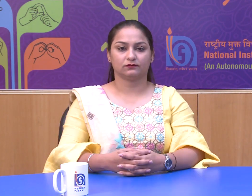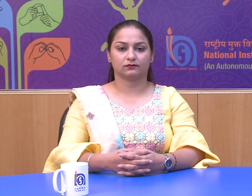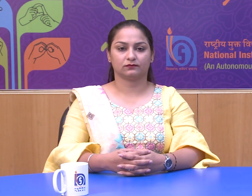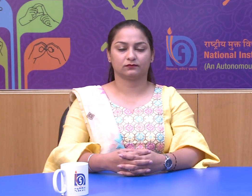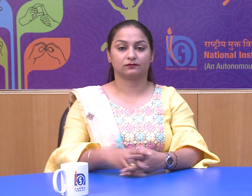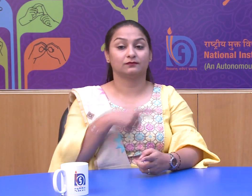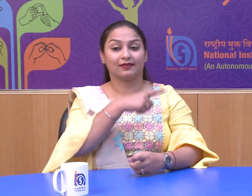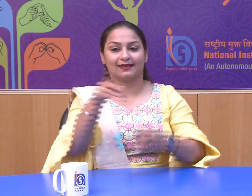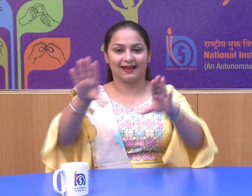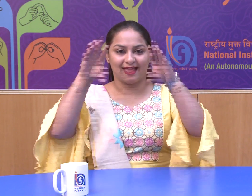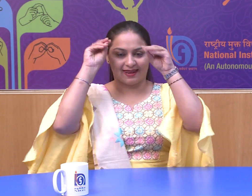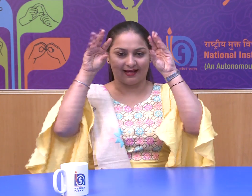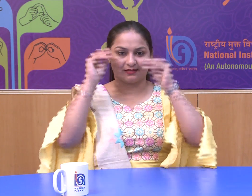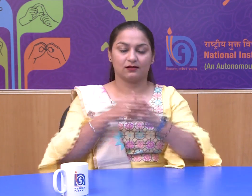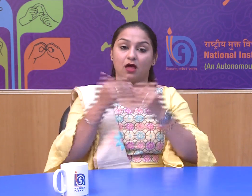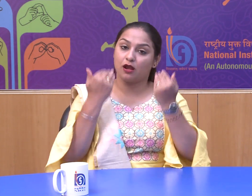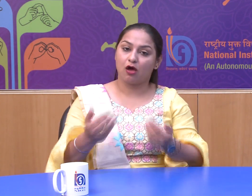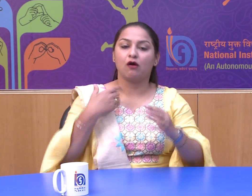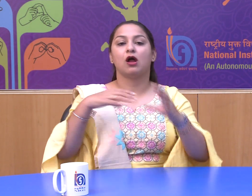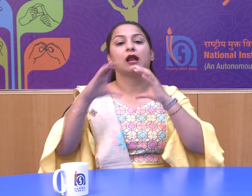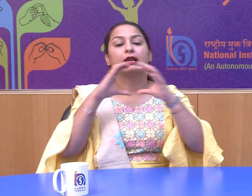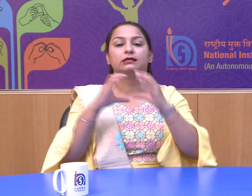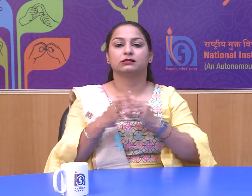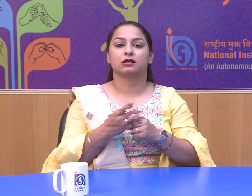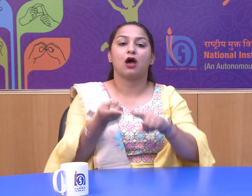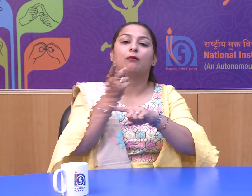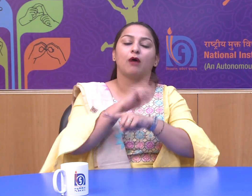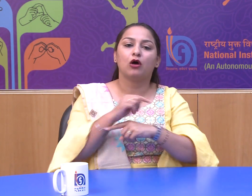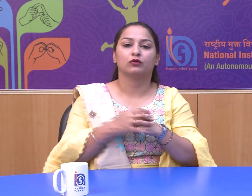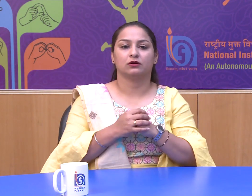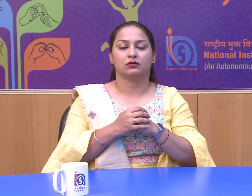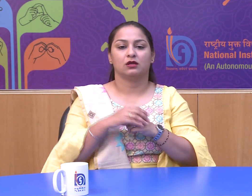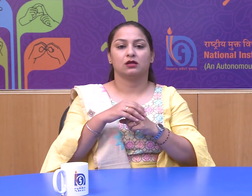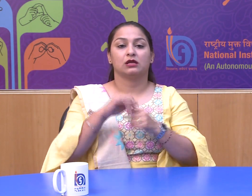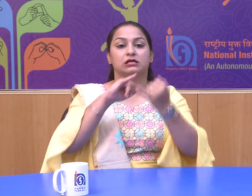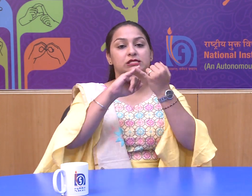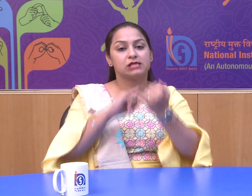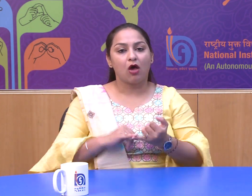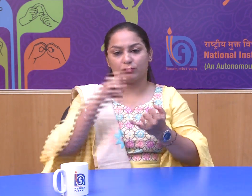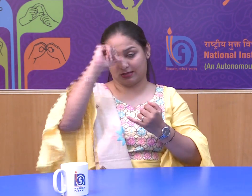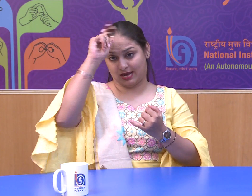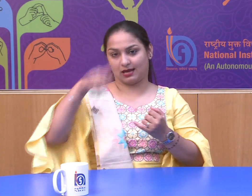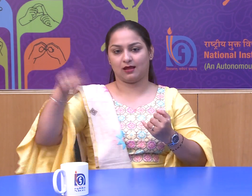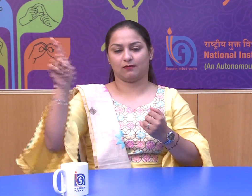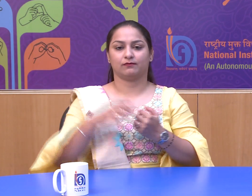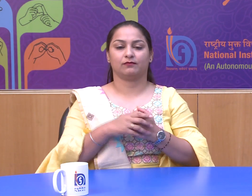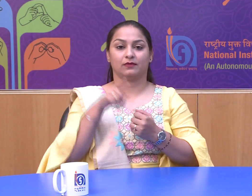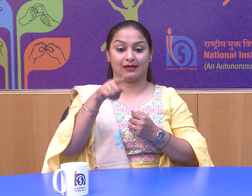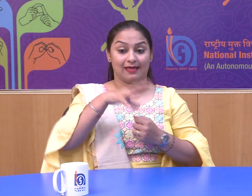Dear learners, now we will discuss about South India. The area which